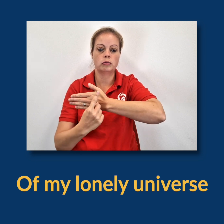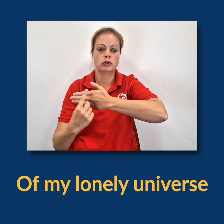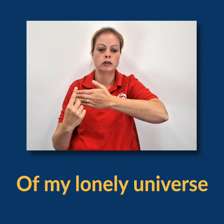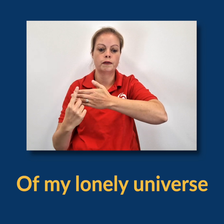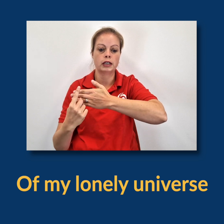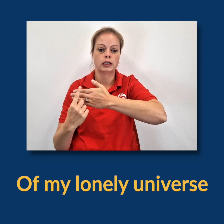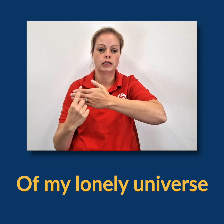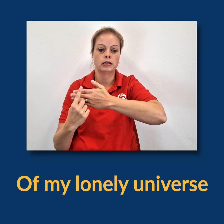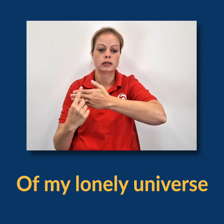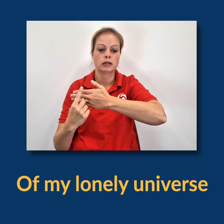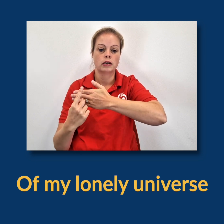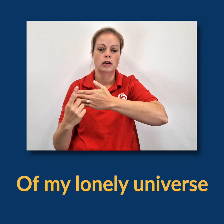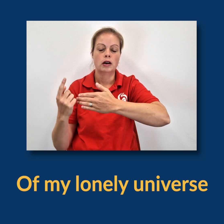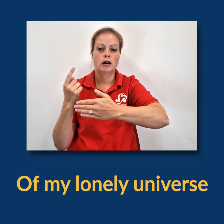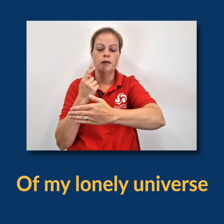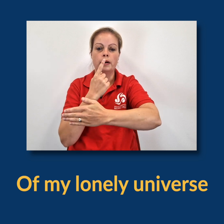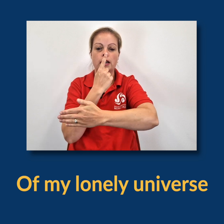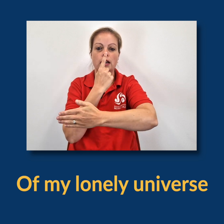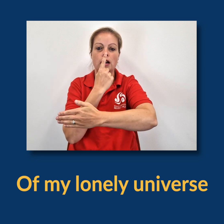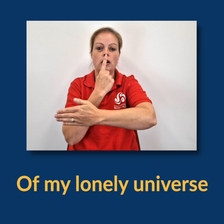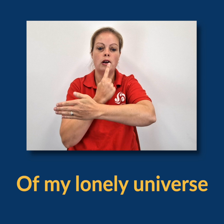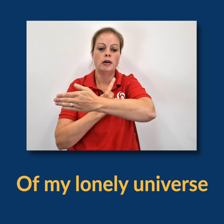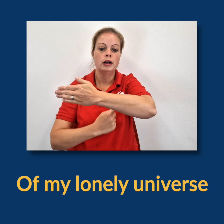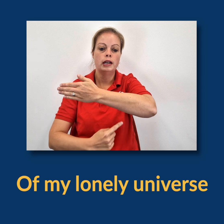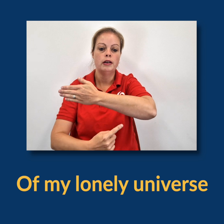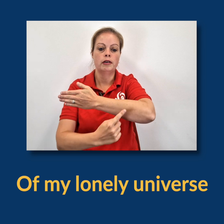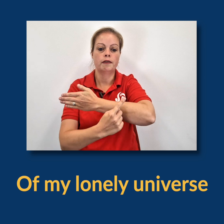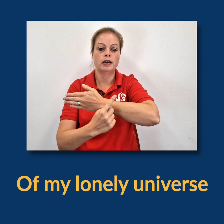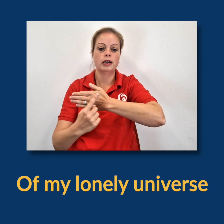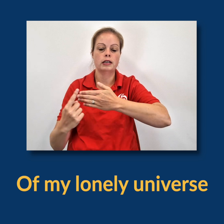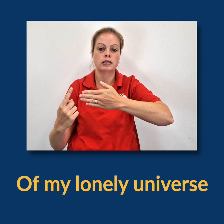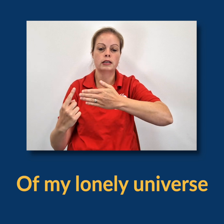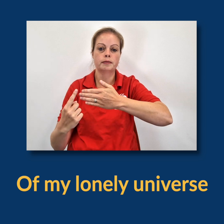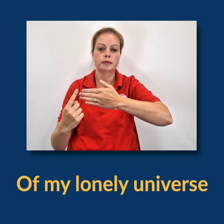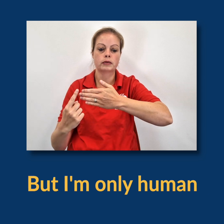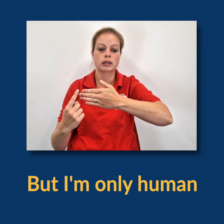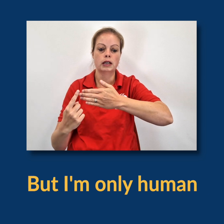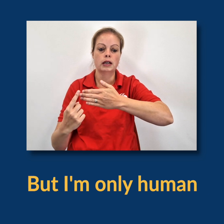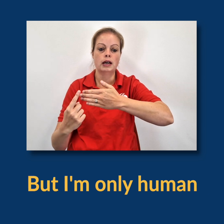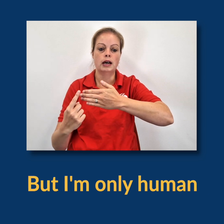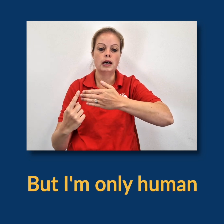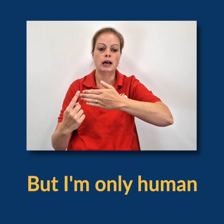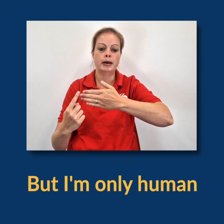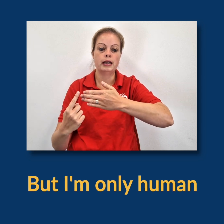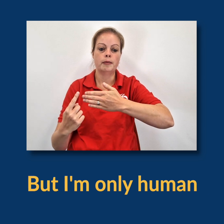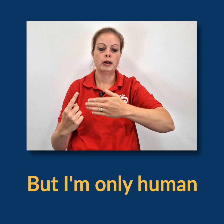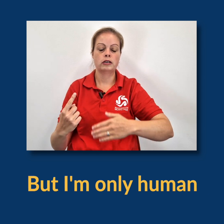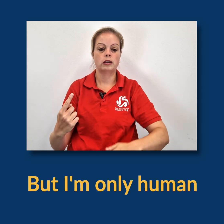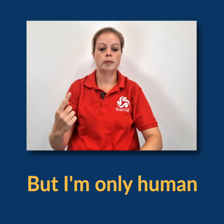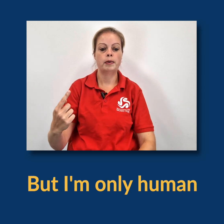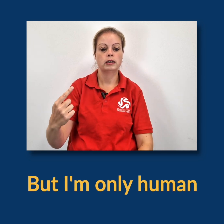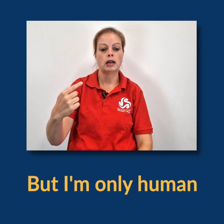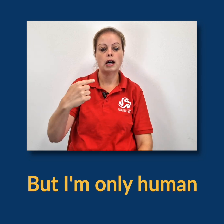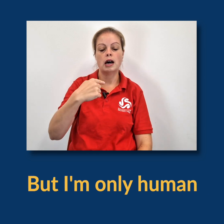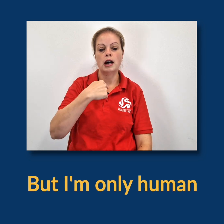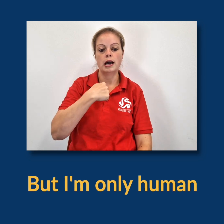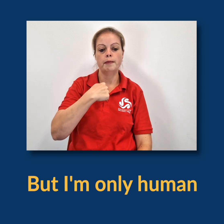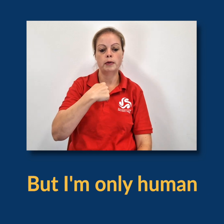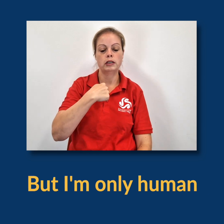your fingers of my lonely universe. And then we're to, but I'm, pointing to